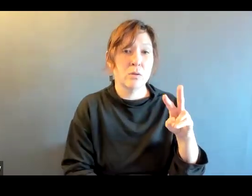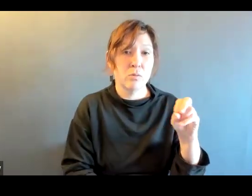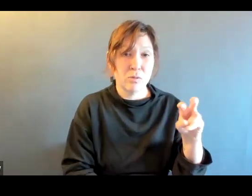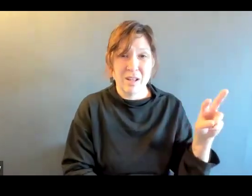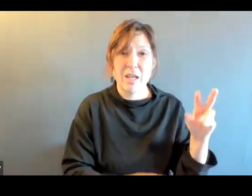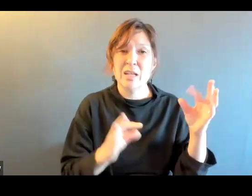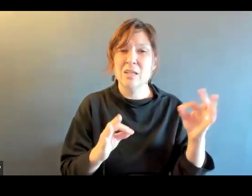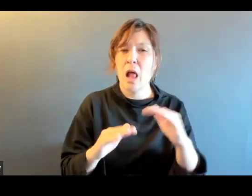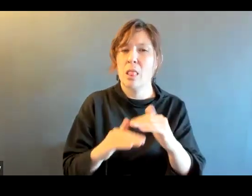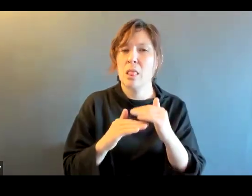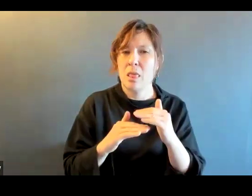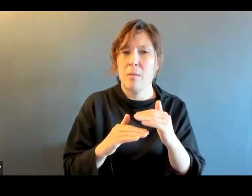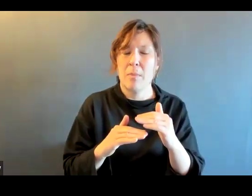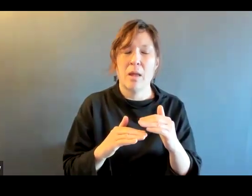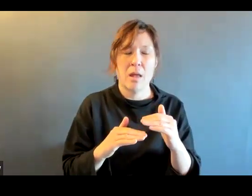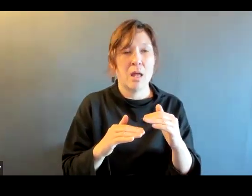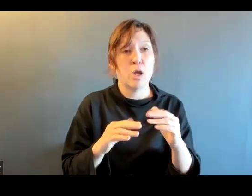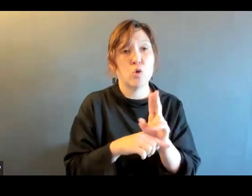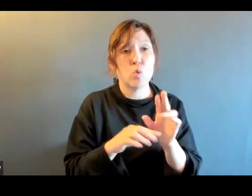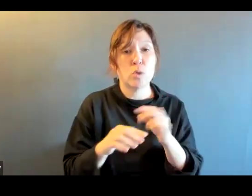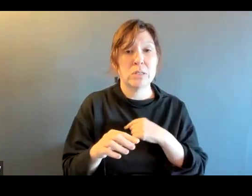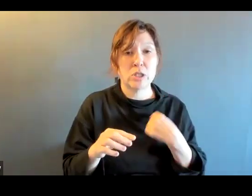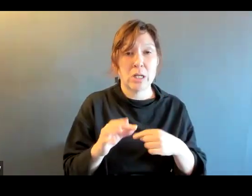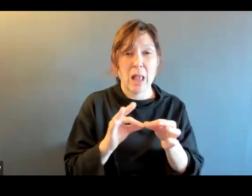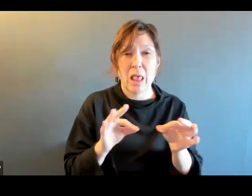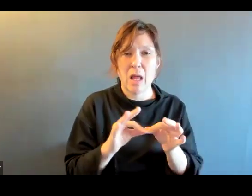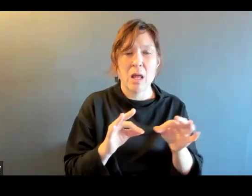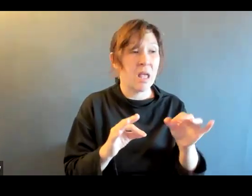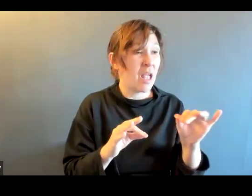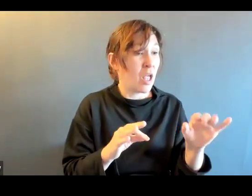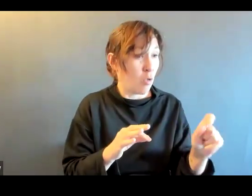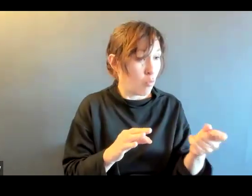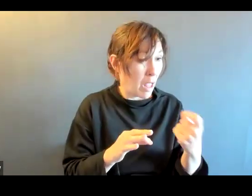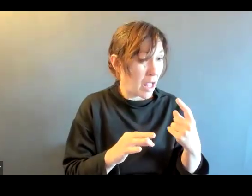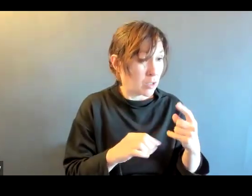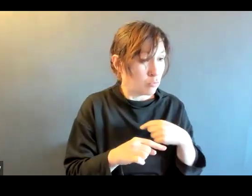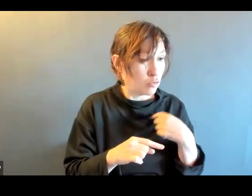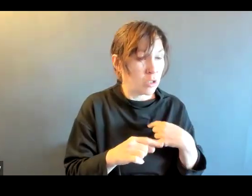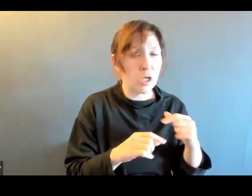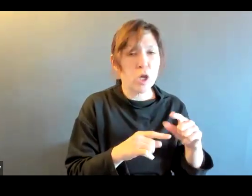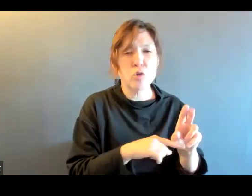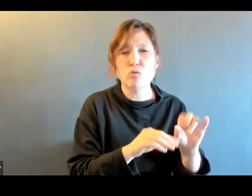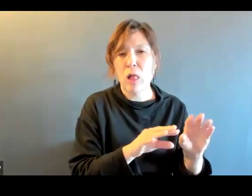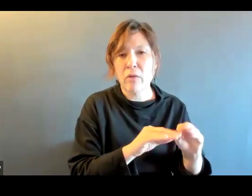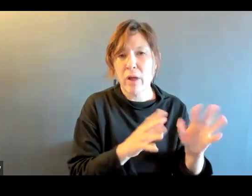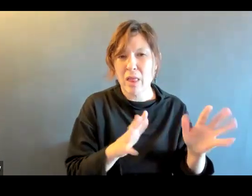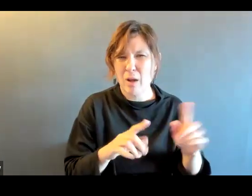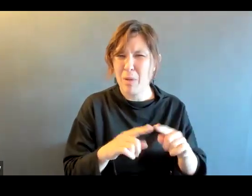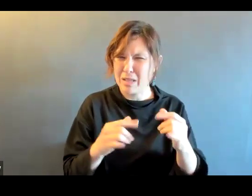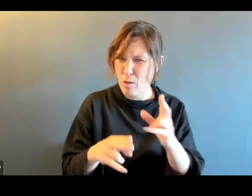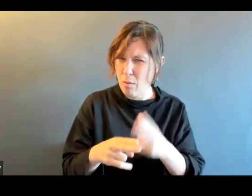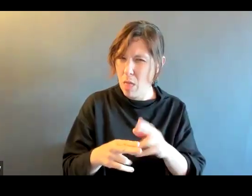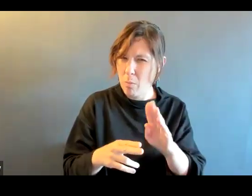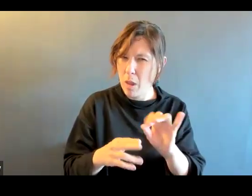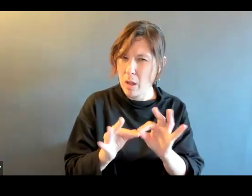only occasionally for clarification in SEI classrooms, yet the program was still commonly called a bilingual program in the community. Recently,